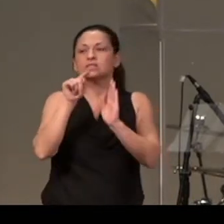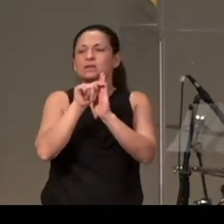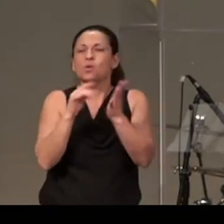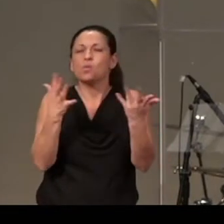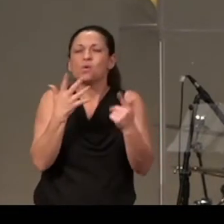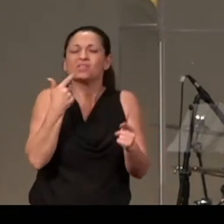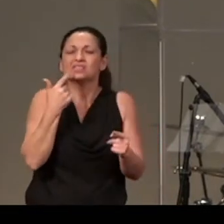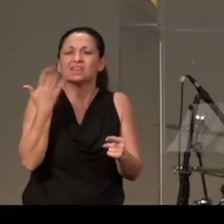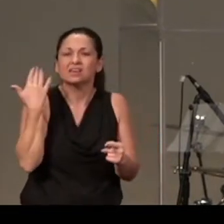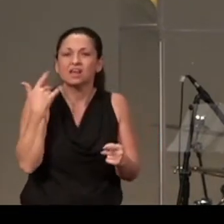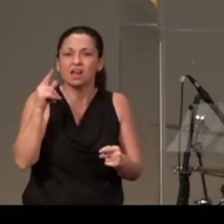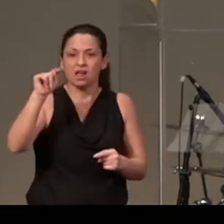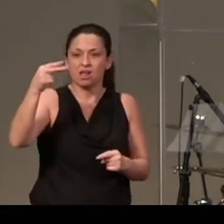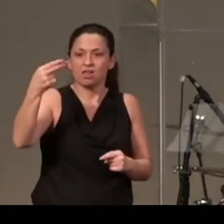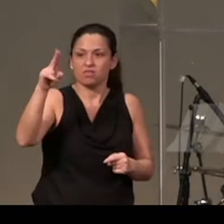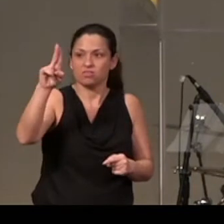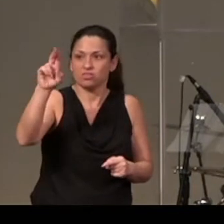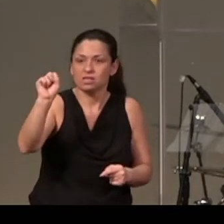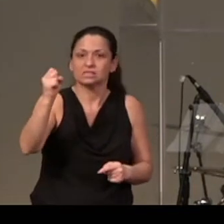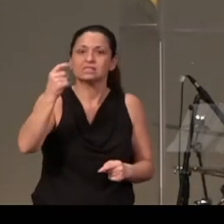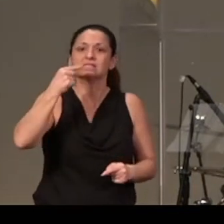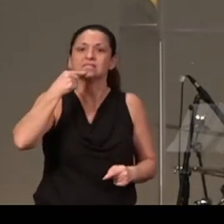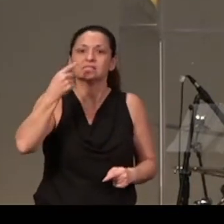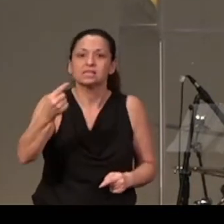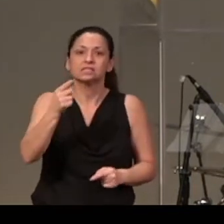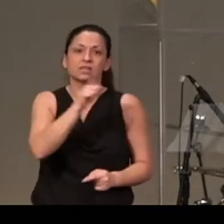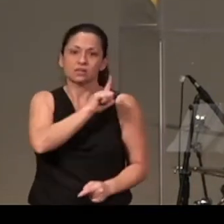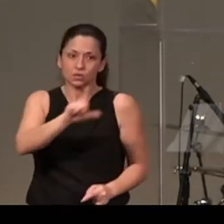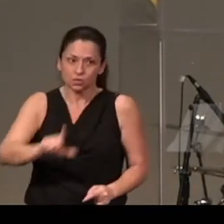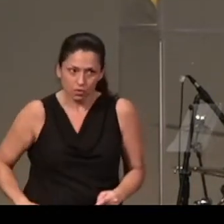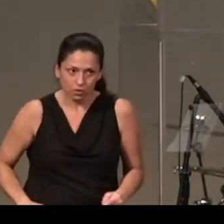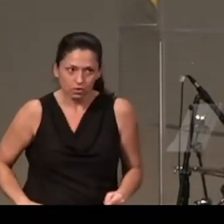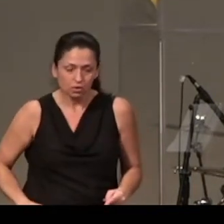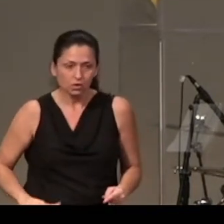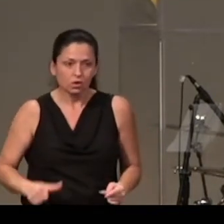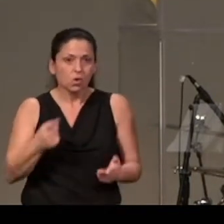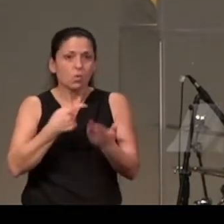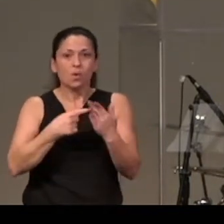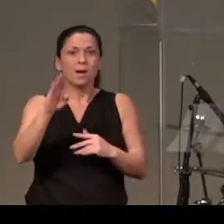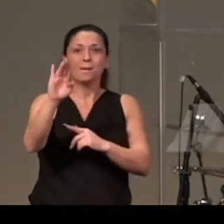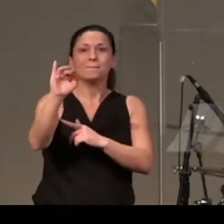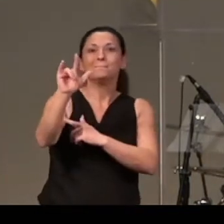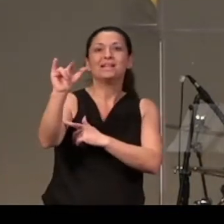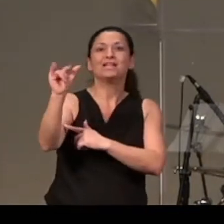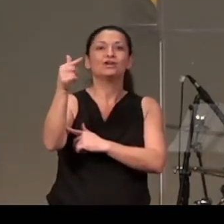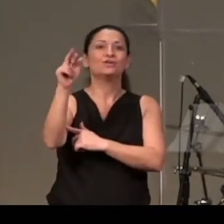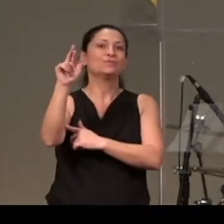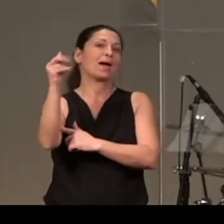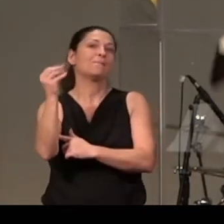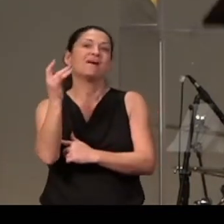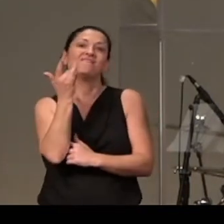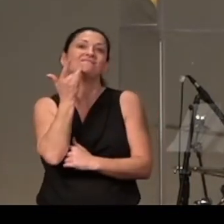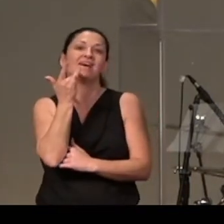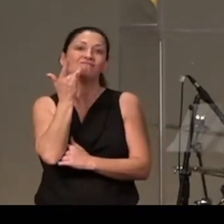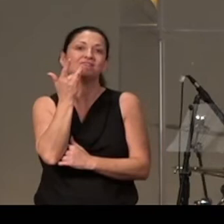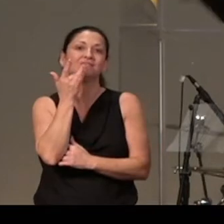What? Thus says the Lord. What is Billy Graham's famous line?